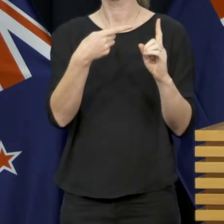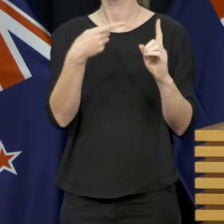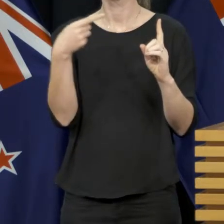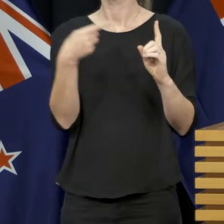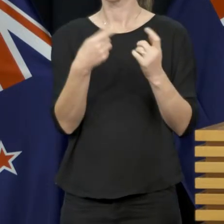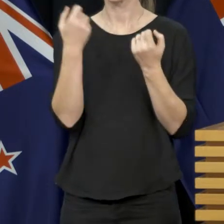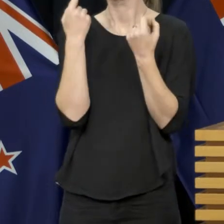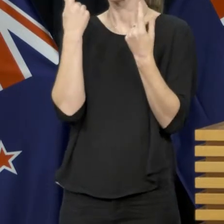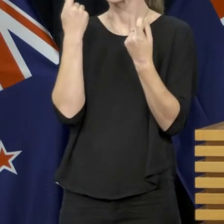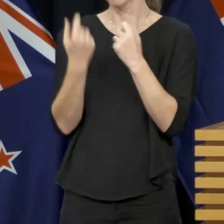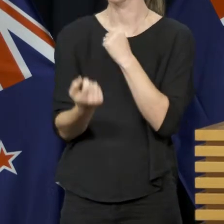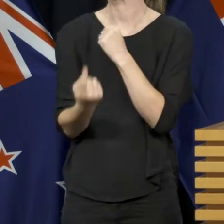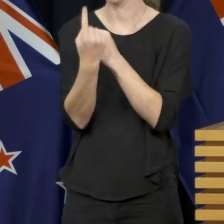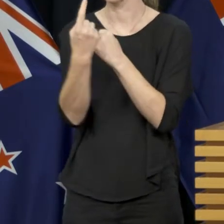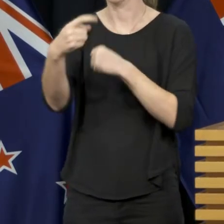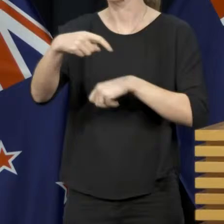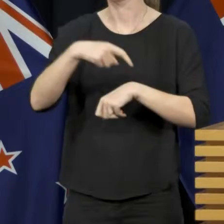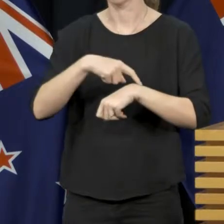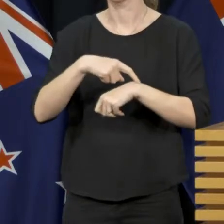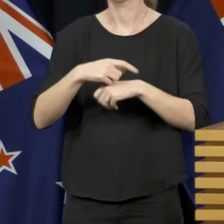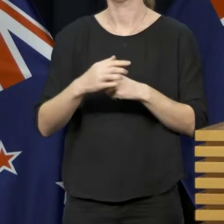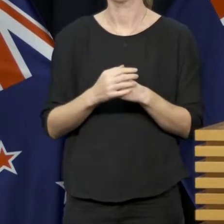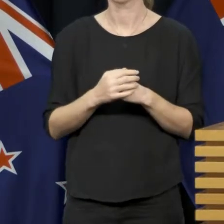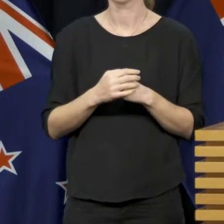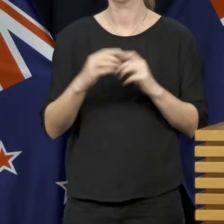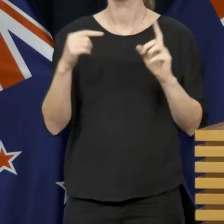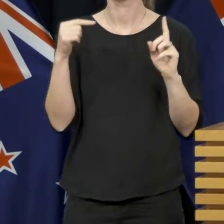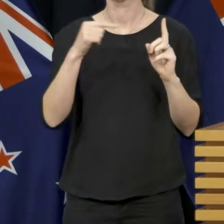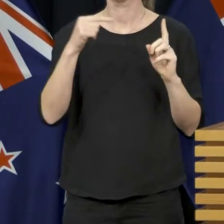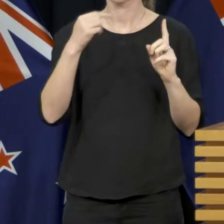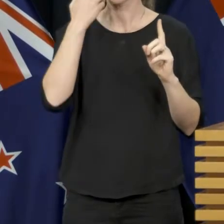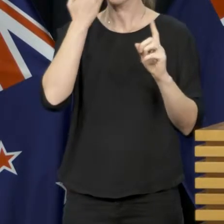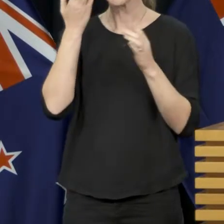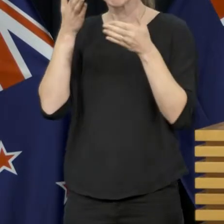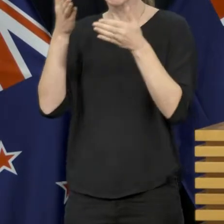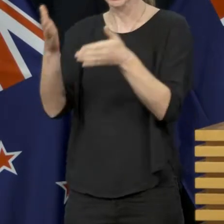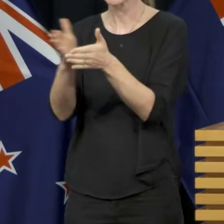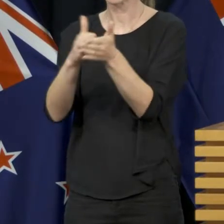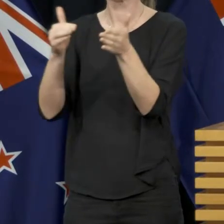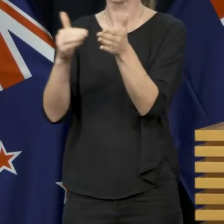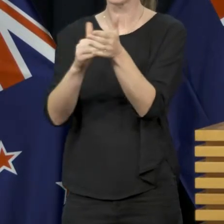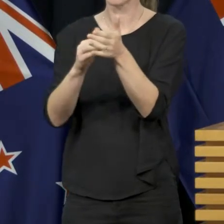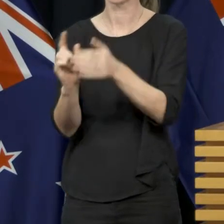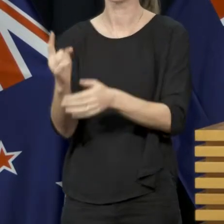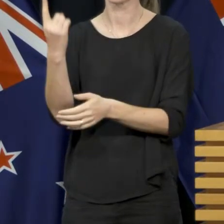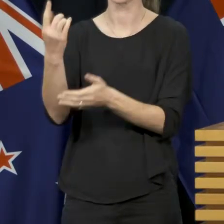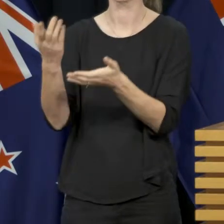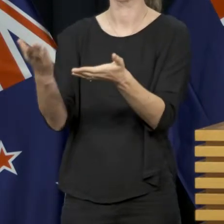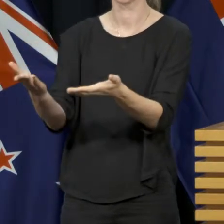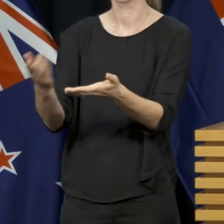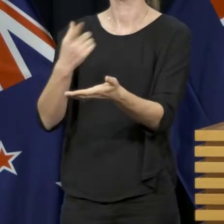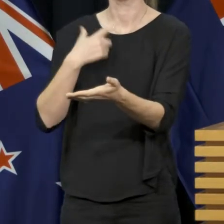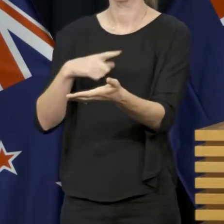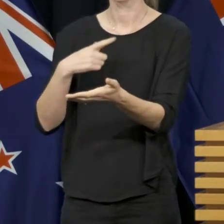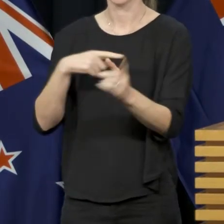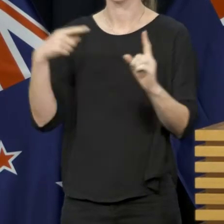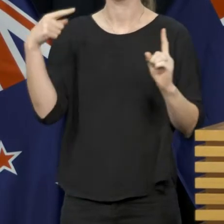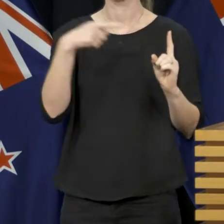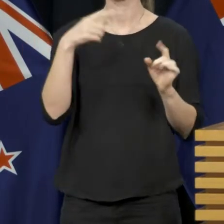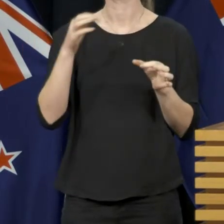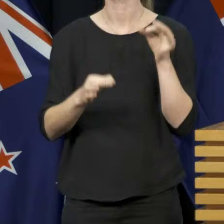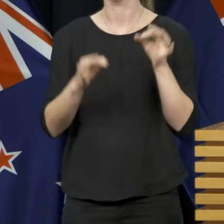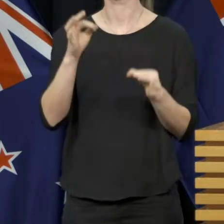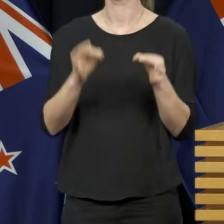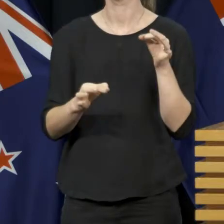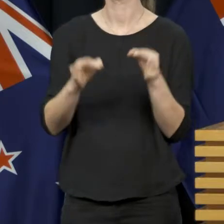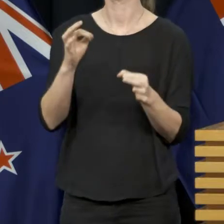of what was happening at this time. He is someone who puts the team first, who puts New Zealand first, and he came to the